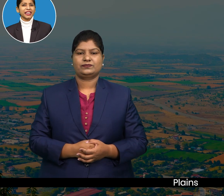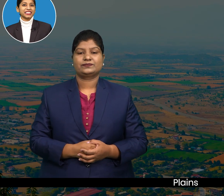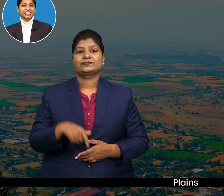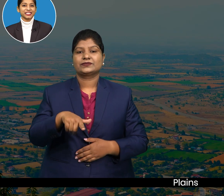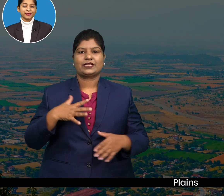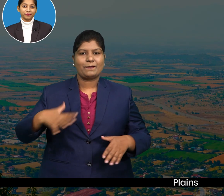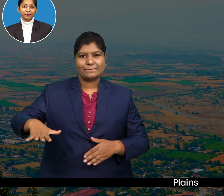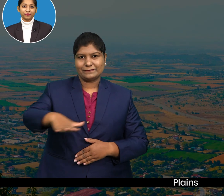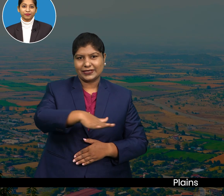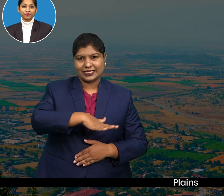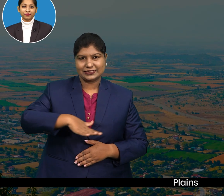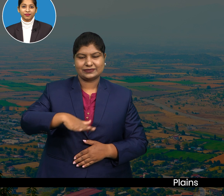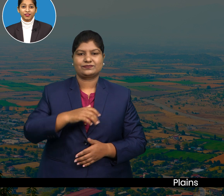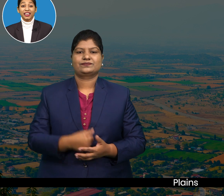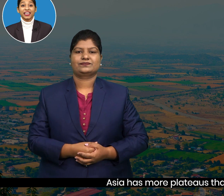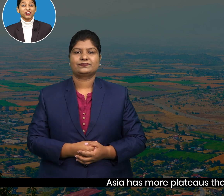Plains.